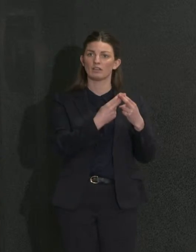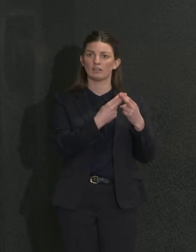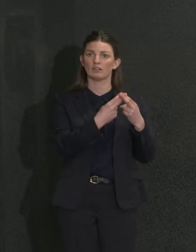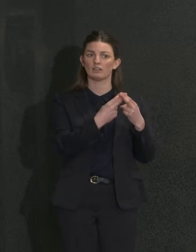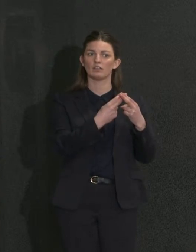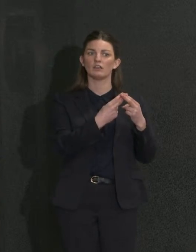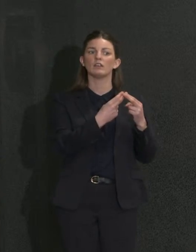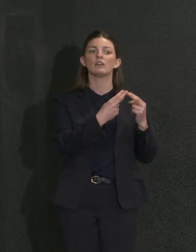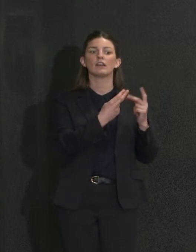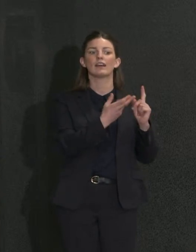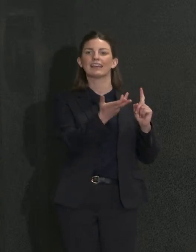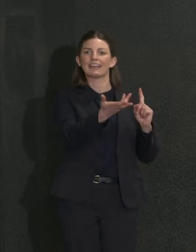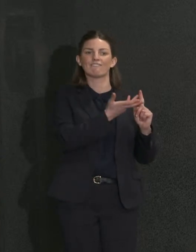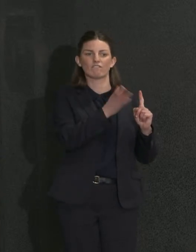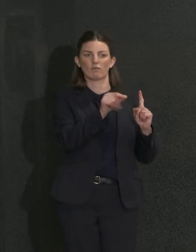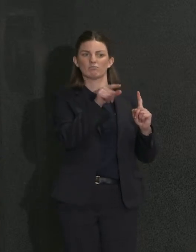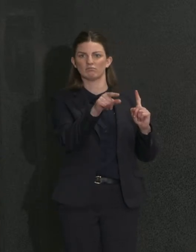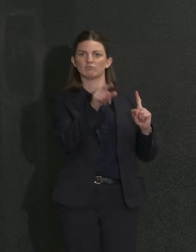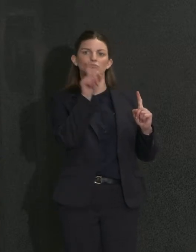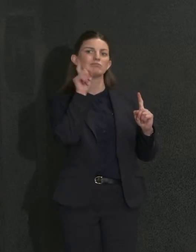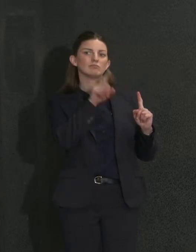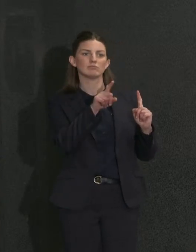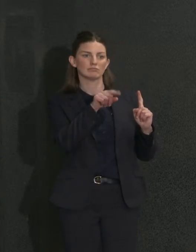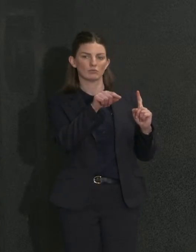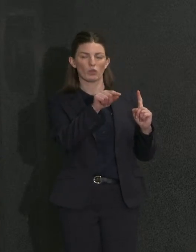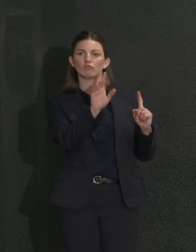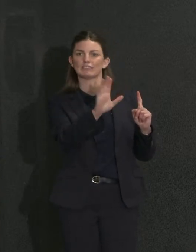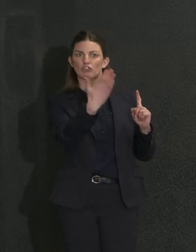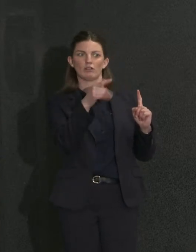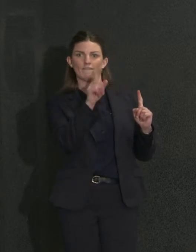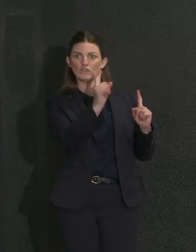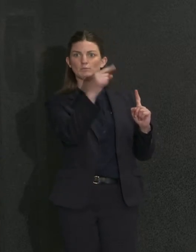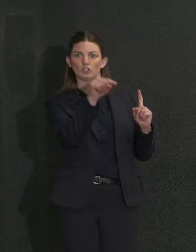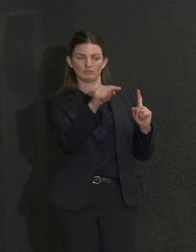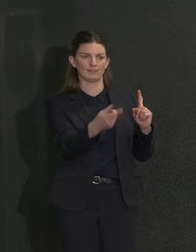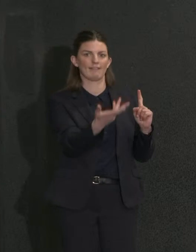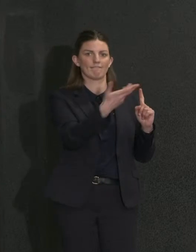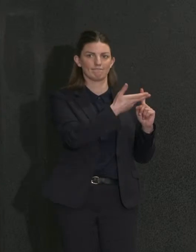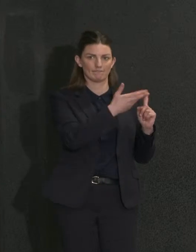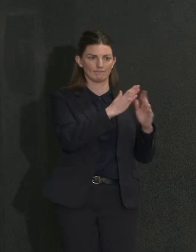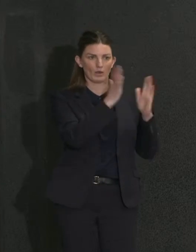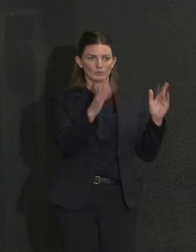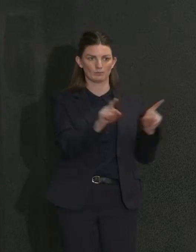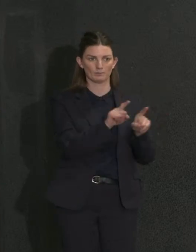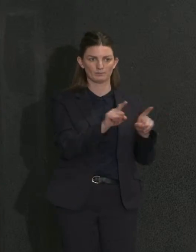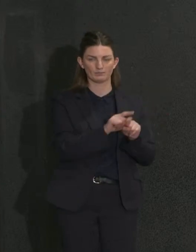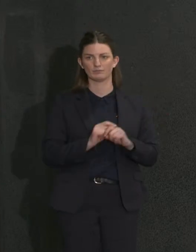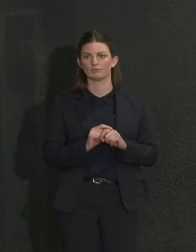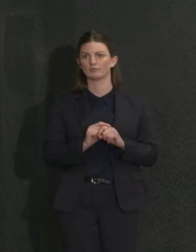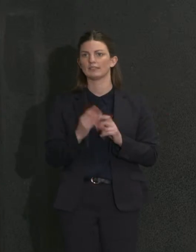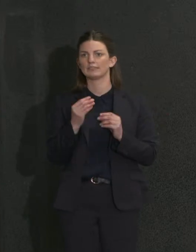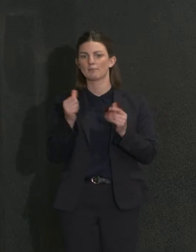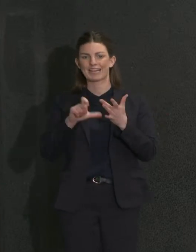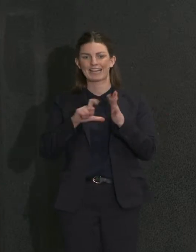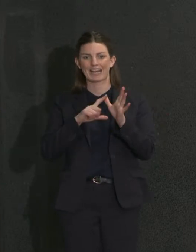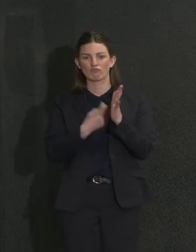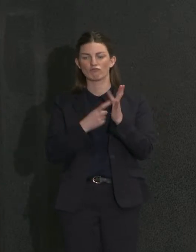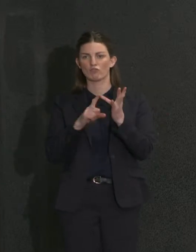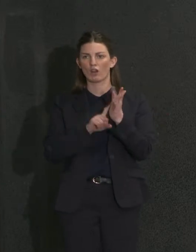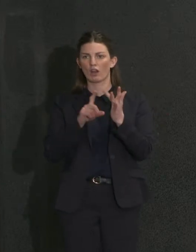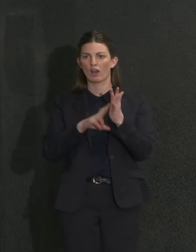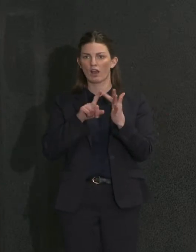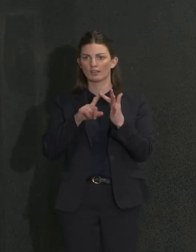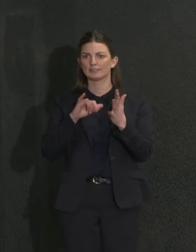case. 4 of them are associated with the Spectacle Hub in Caroline Springs. That is